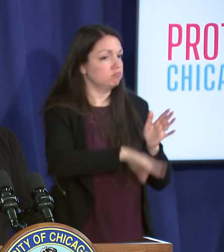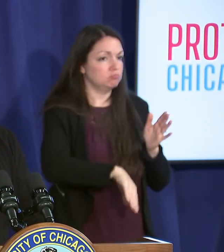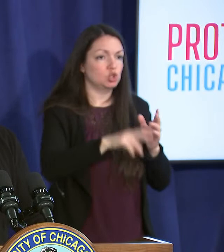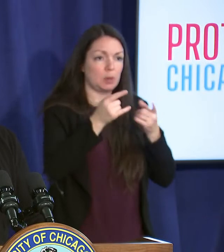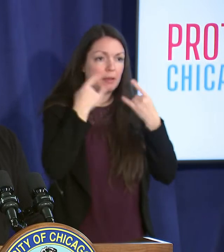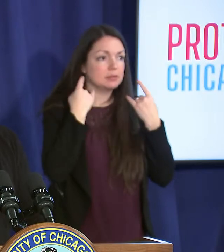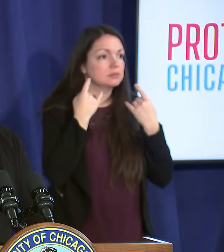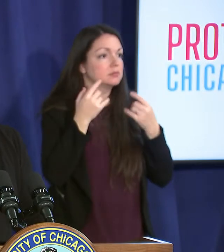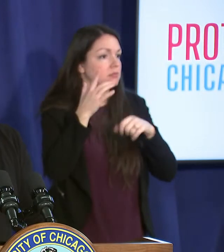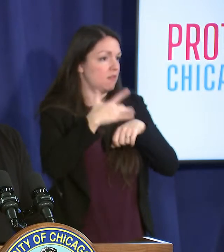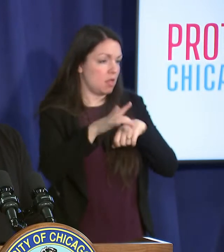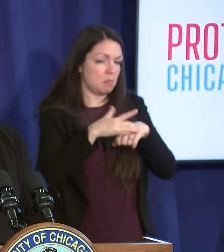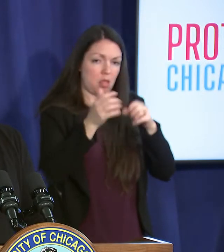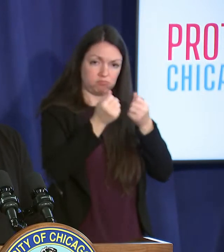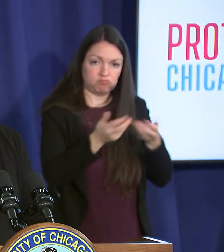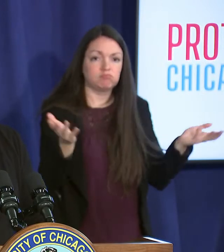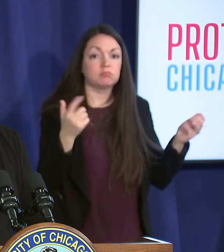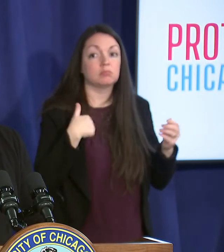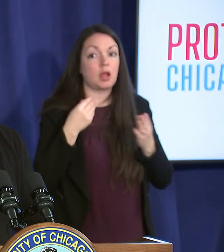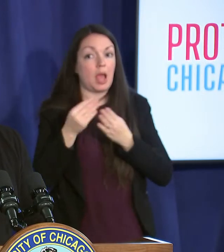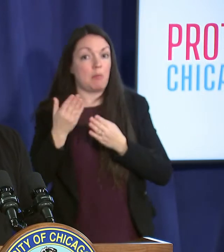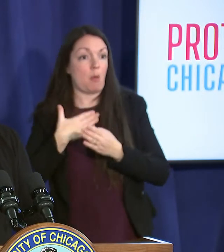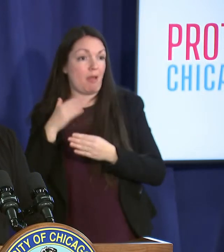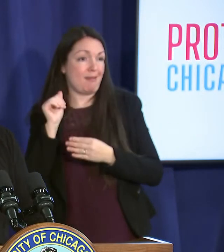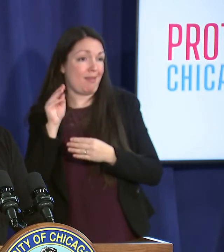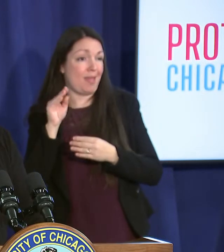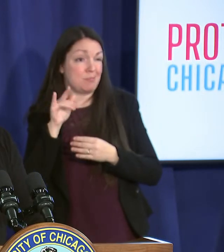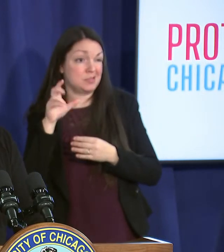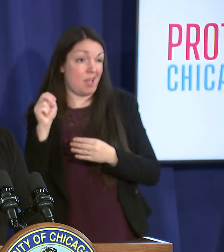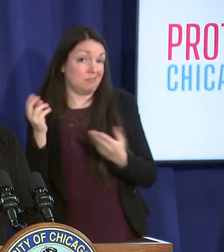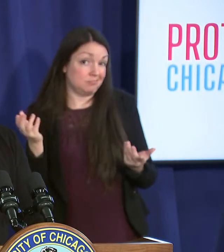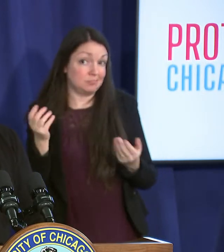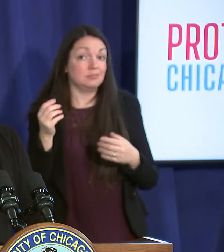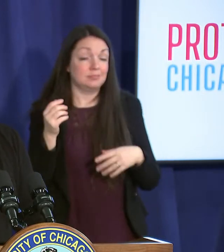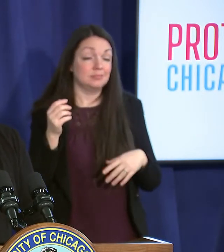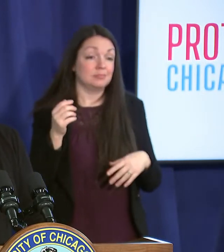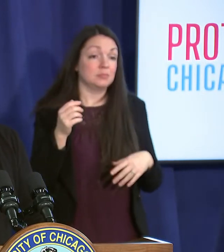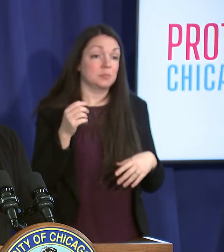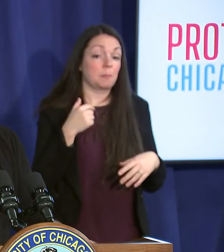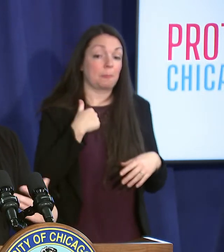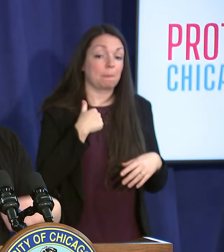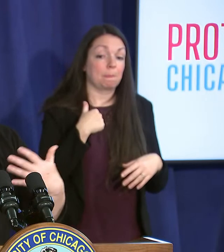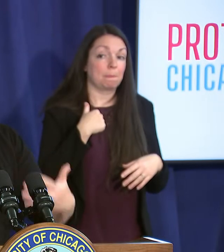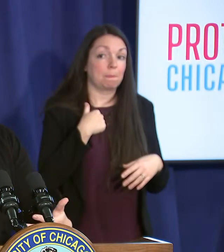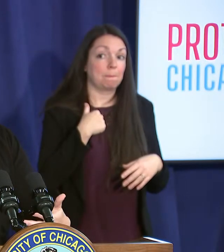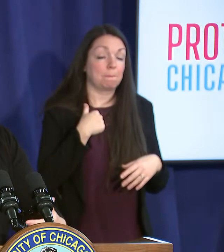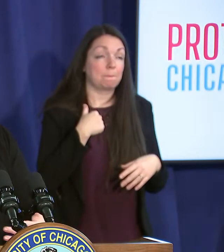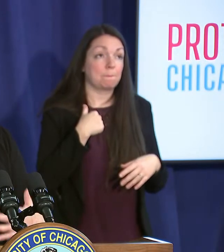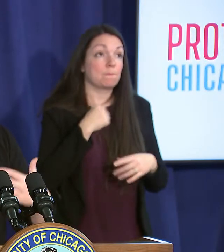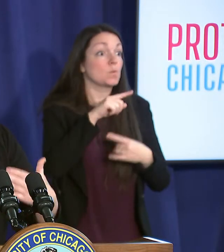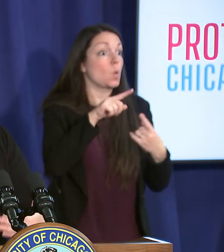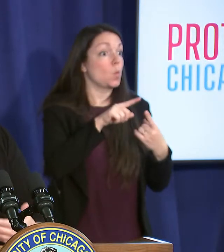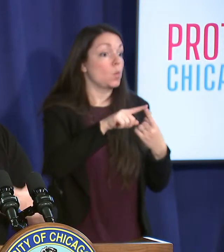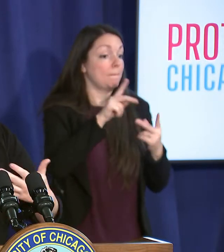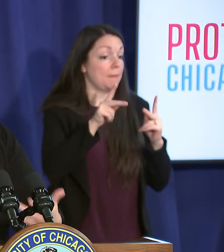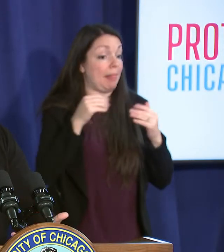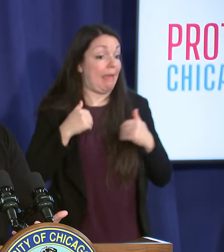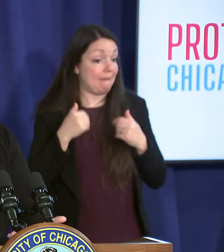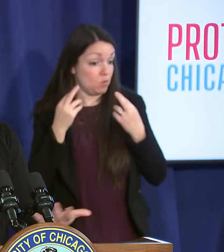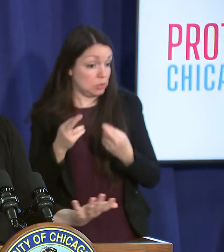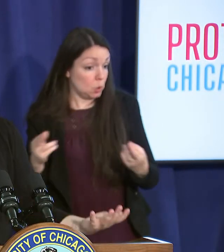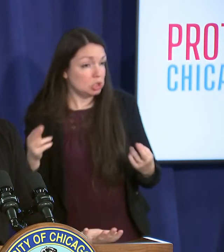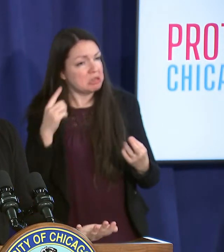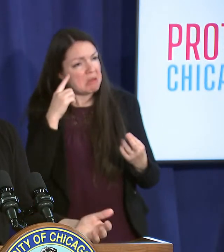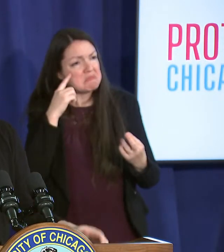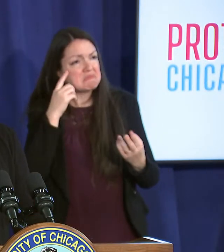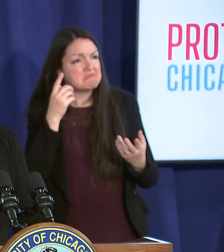are widely available. I did buy mine on Amazon, and where people have resources, I encourage them